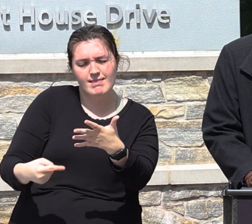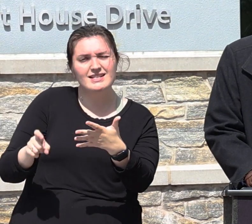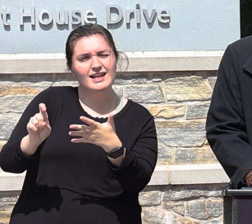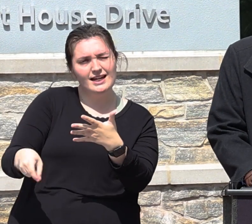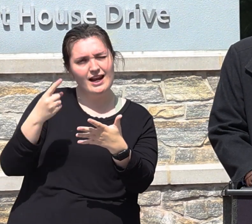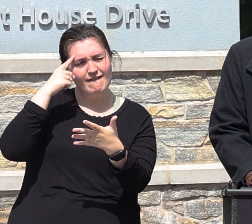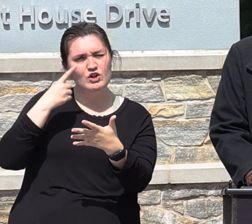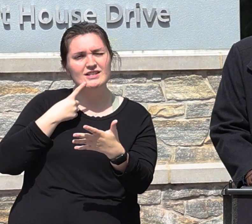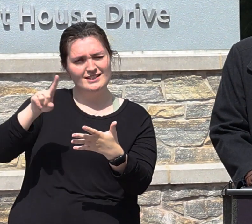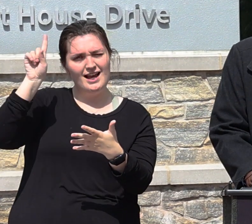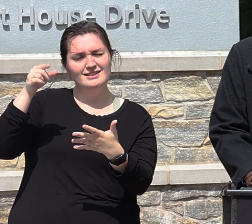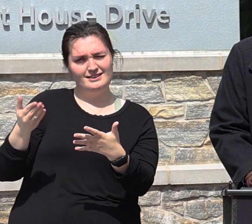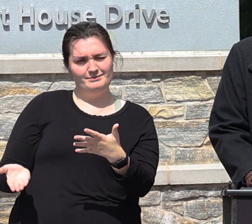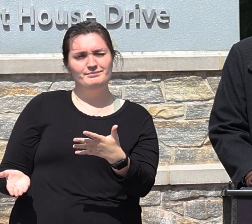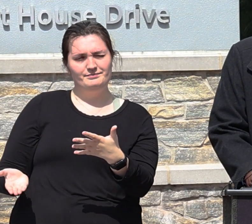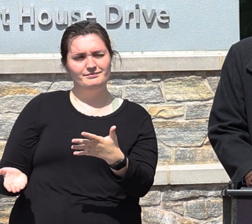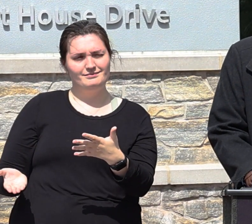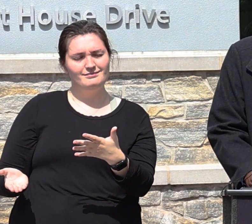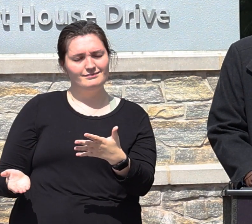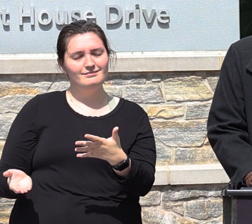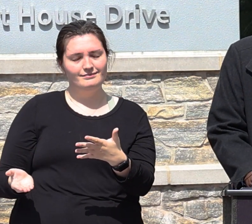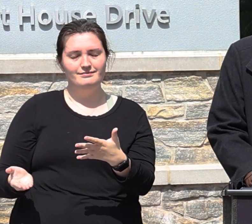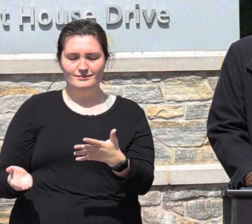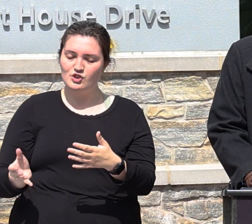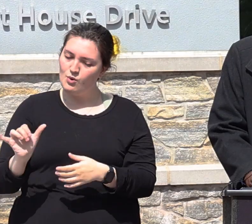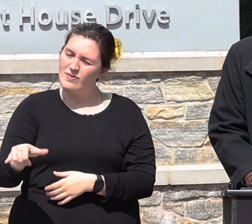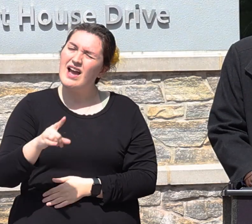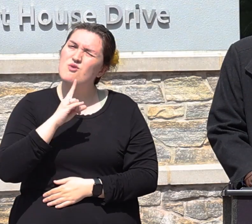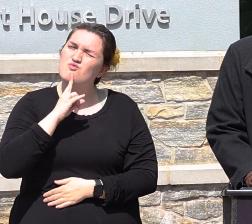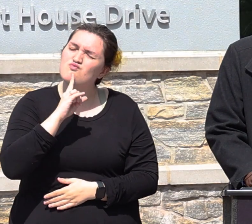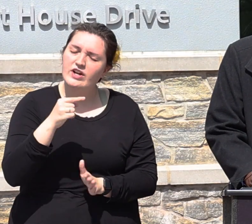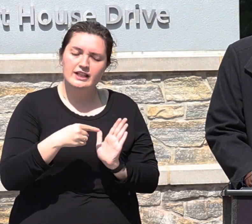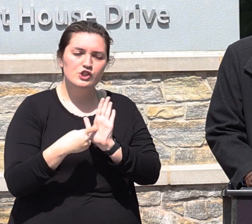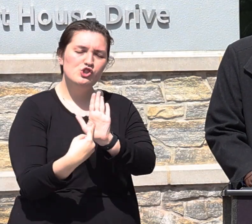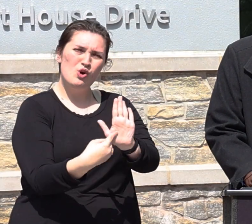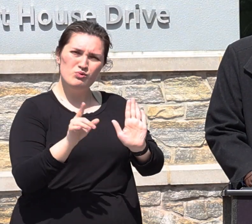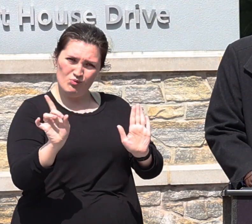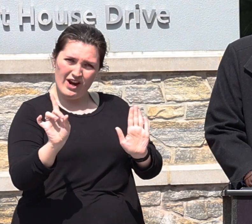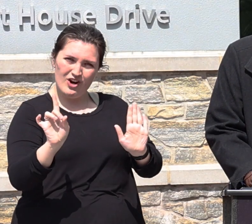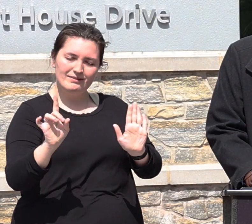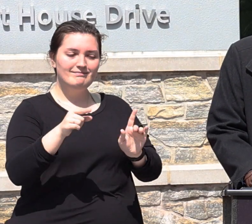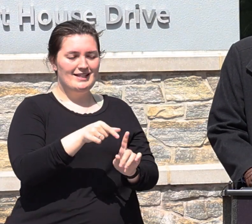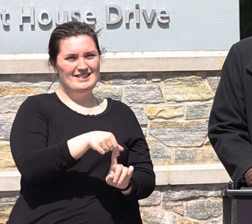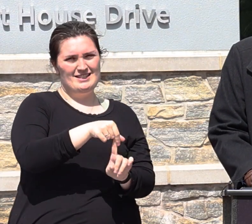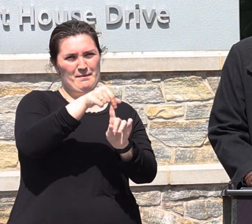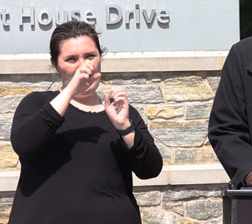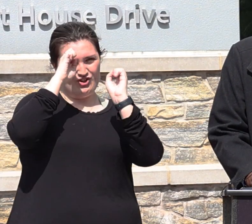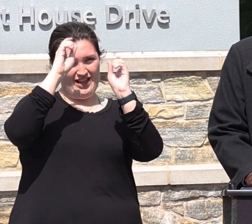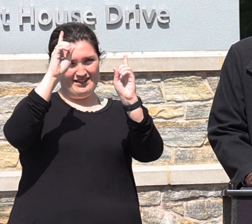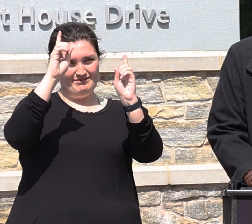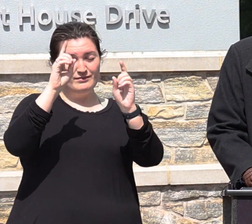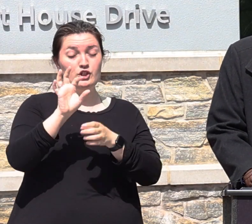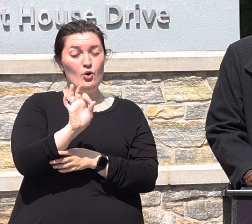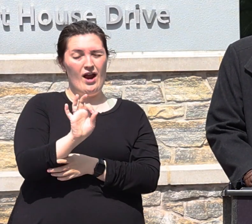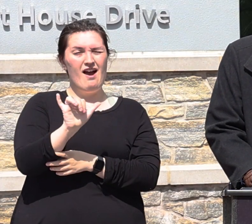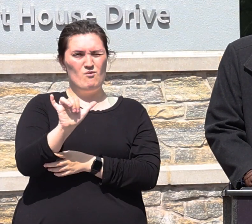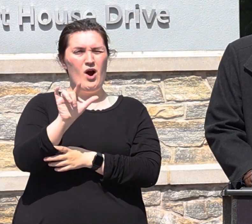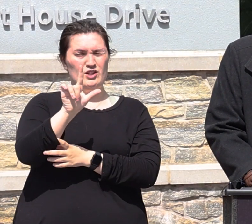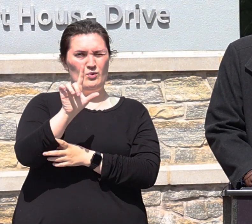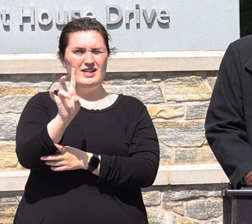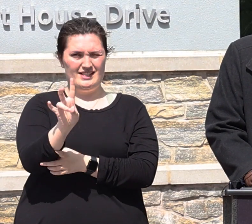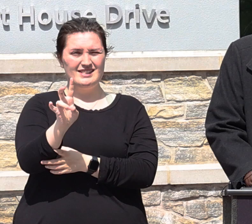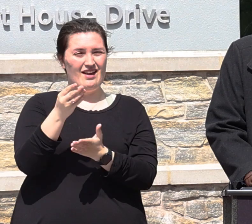And that is nowhere more evident than in special education. Our FY27 budget will provide